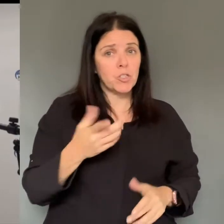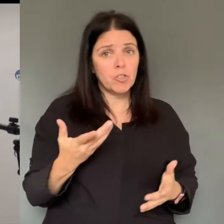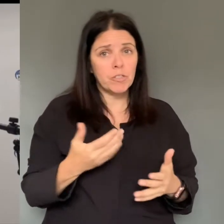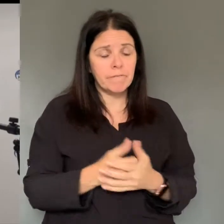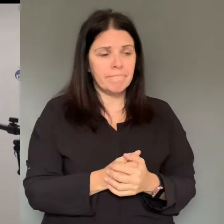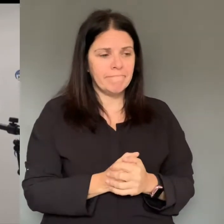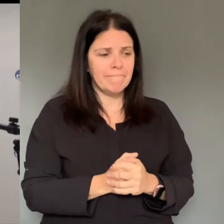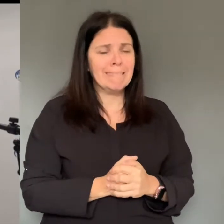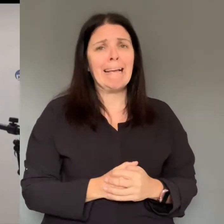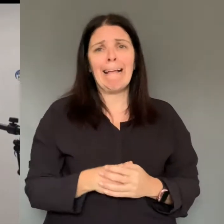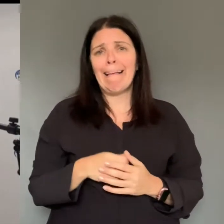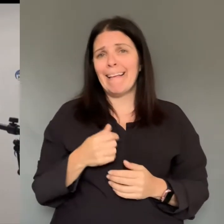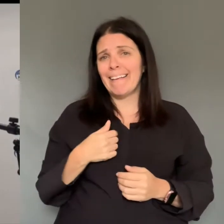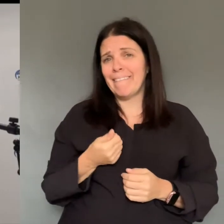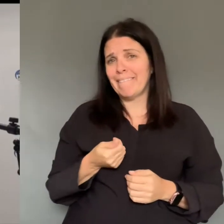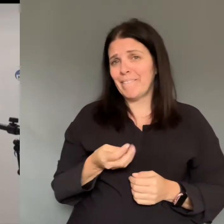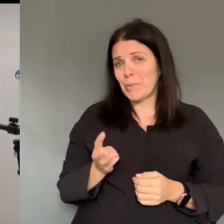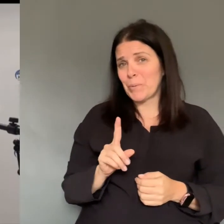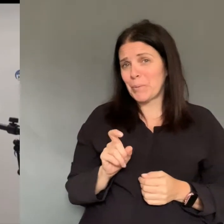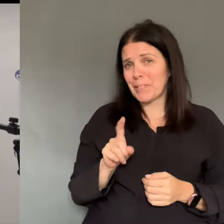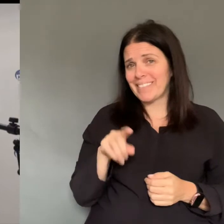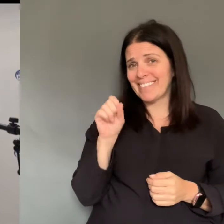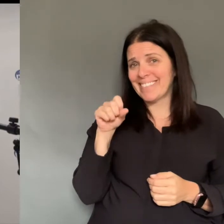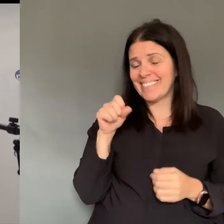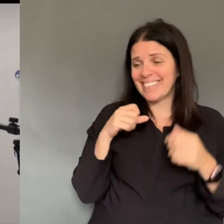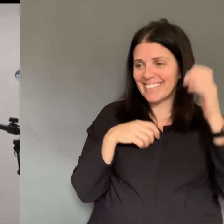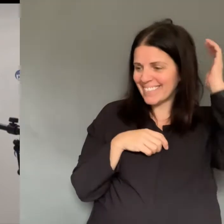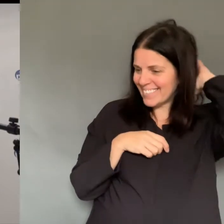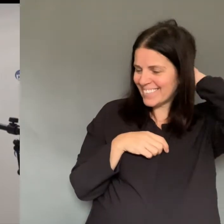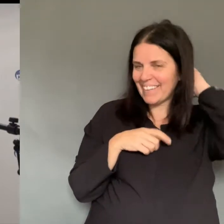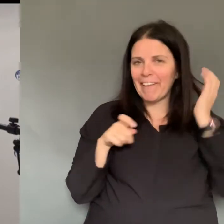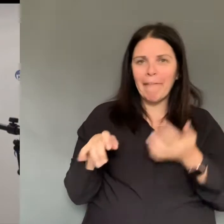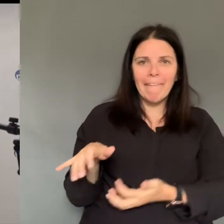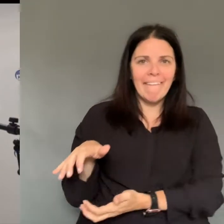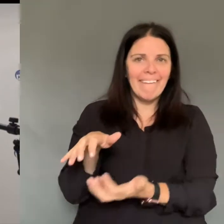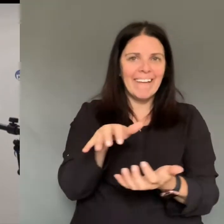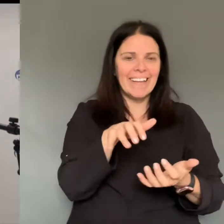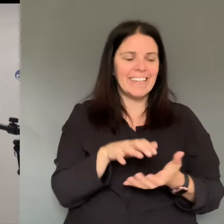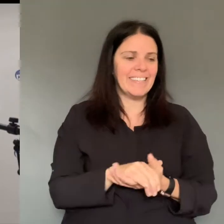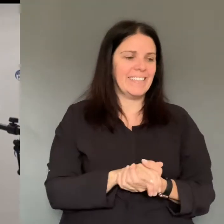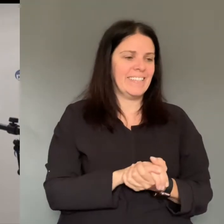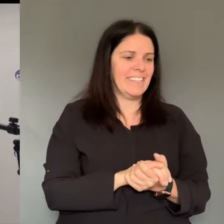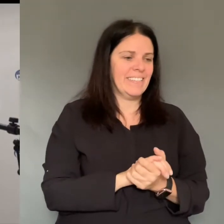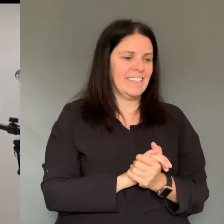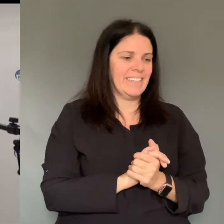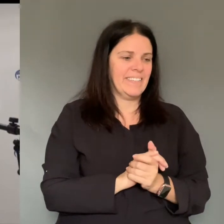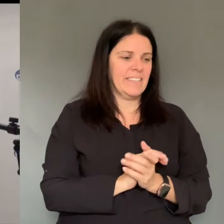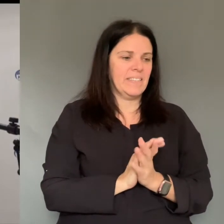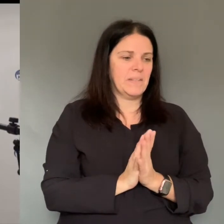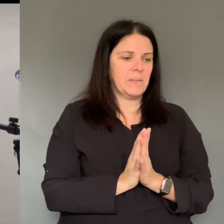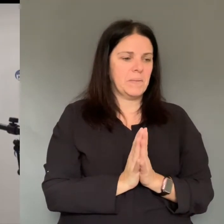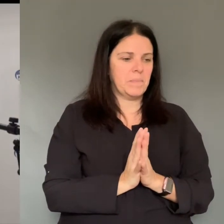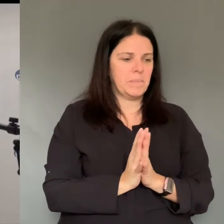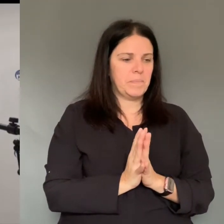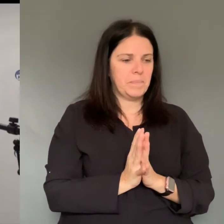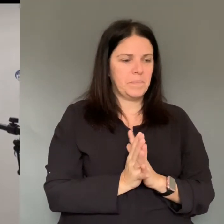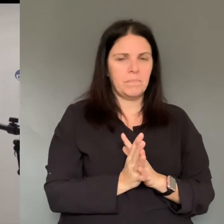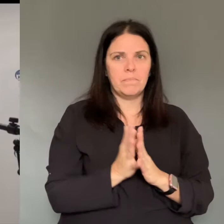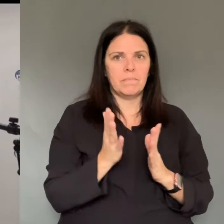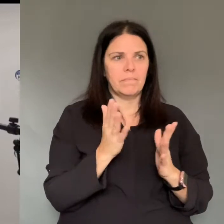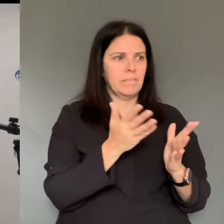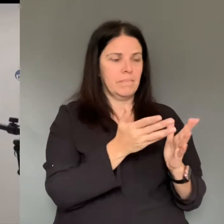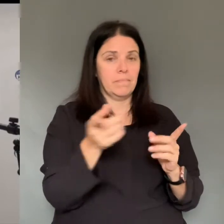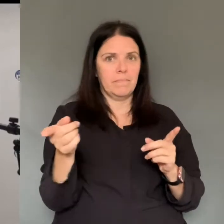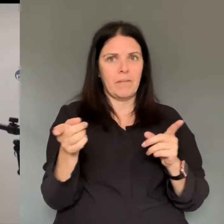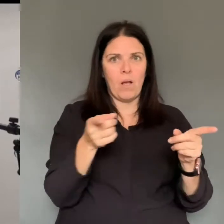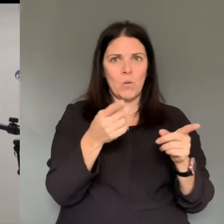isolation. Would you like to see that reversed? Are you saying that you don't want that to happen? Well, as I said, You'd rather that it be